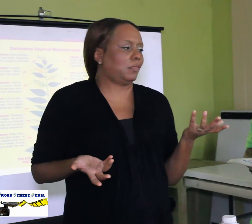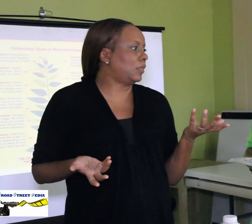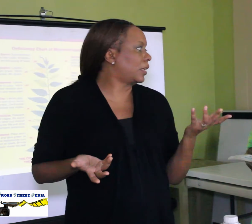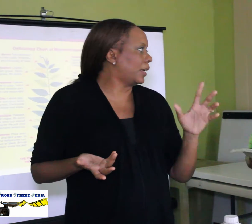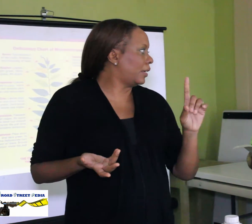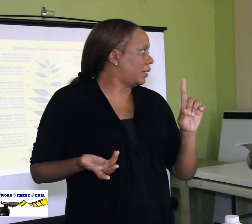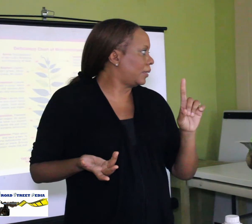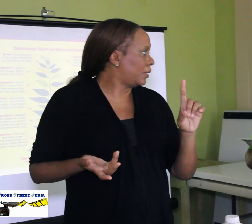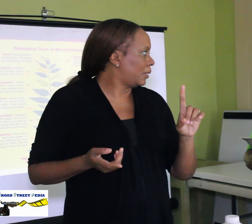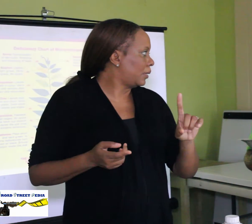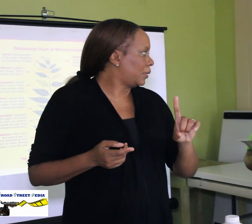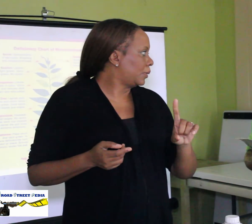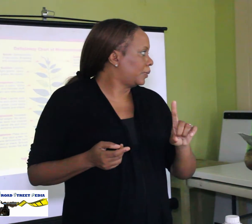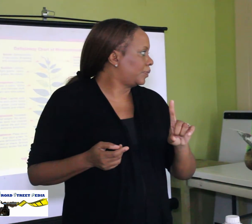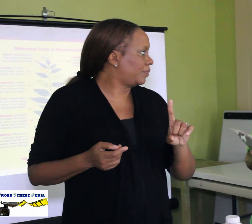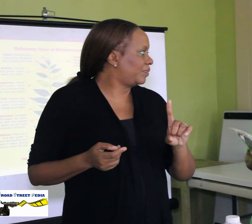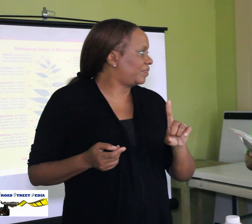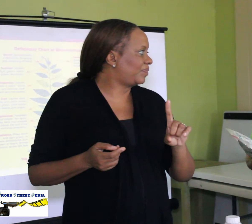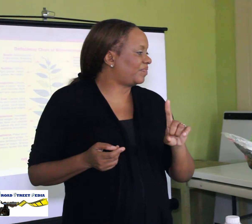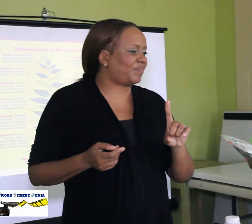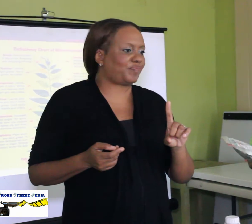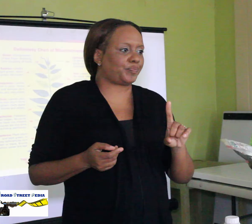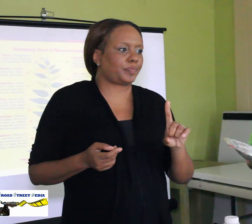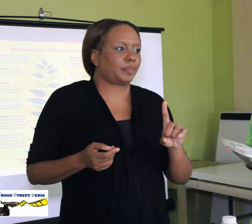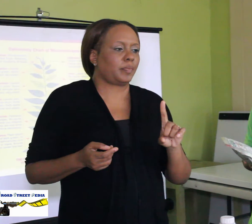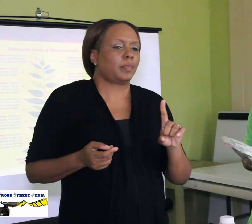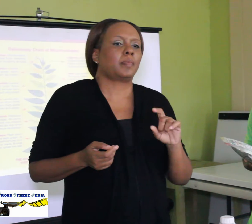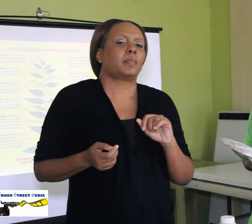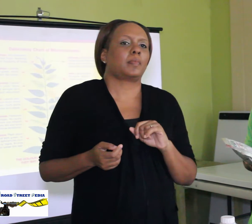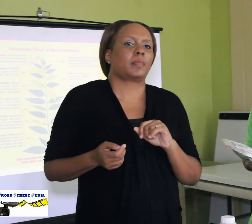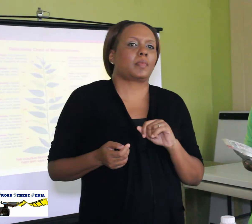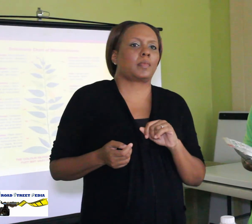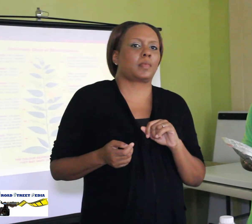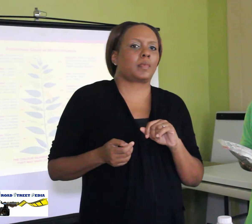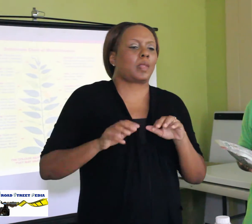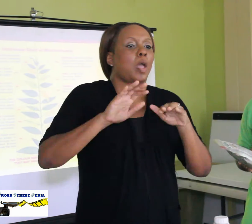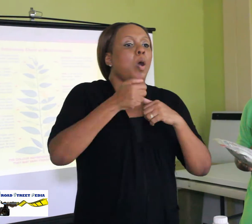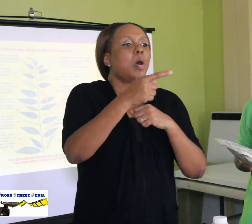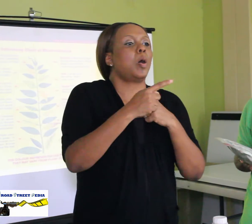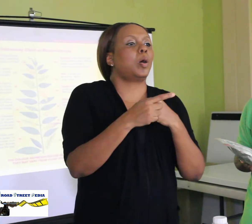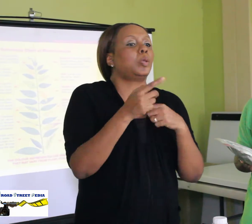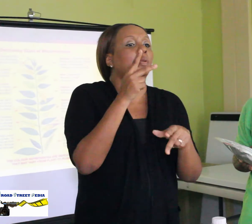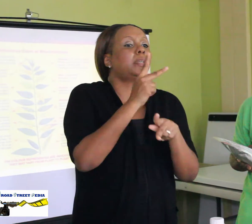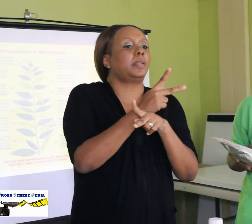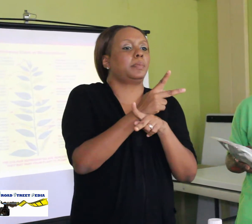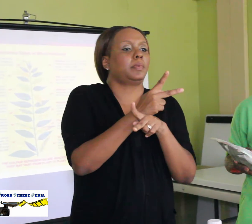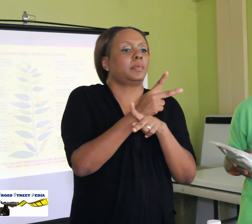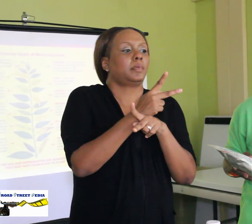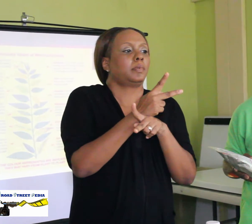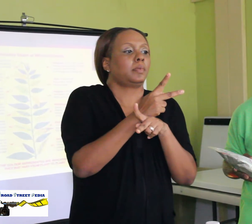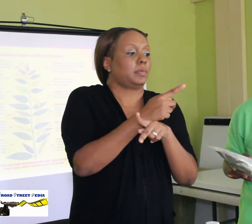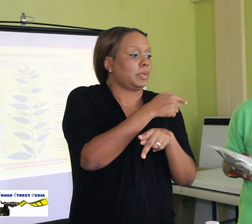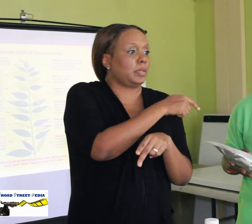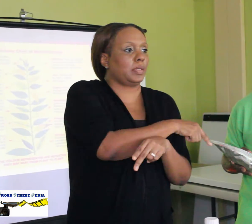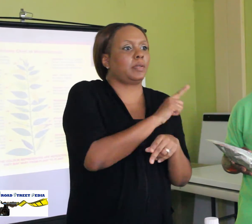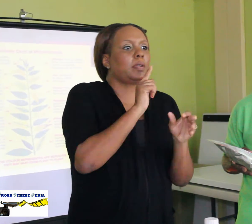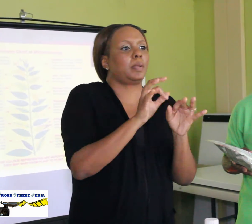That's a follow-up question. The storage of the fertilizer is important, not to store it in a hot